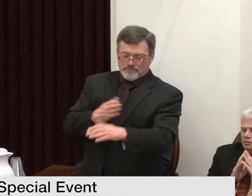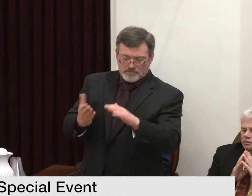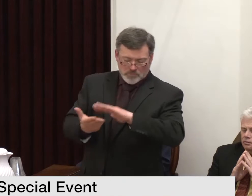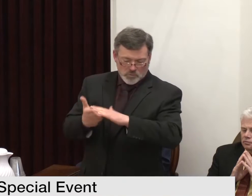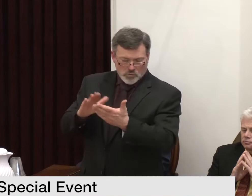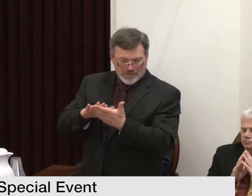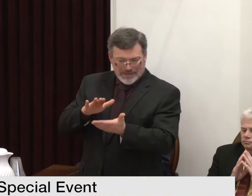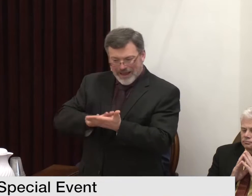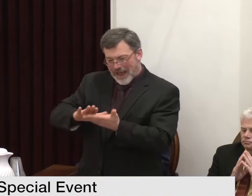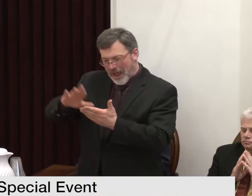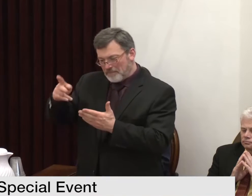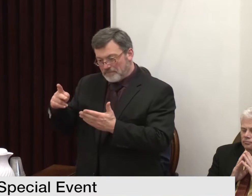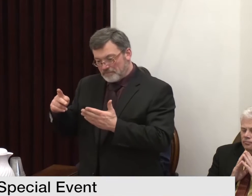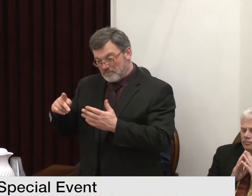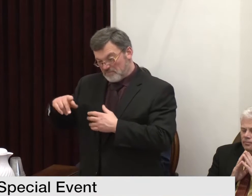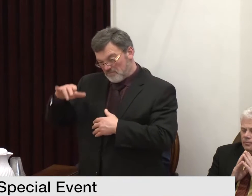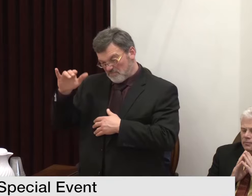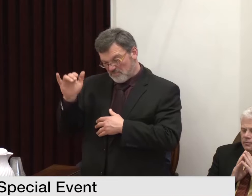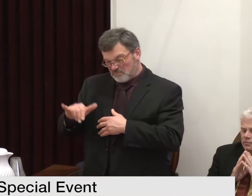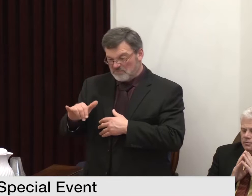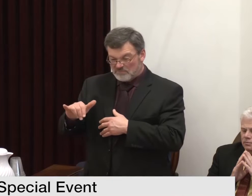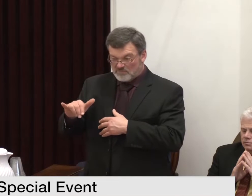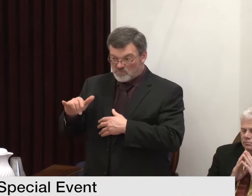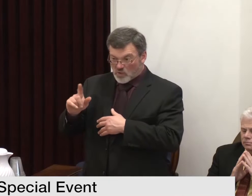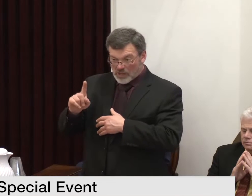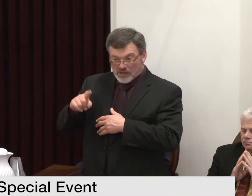the opportunity to invest in their community.